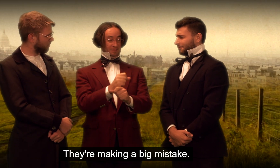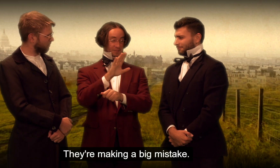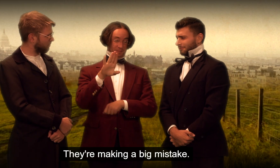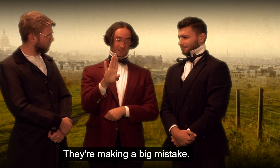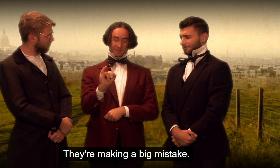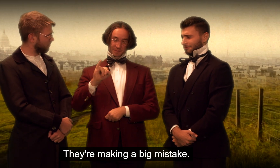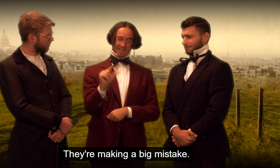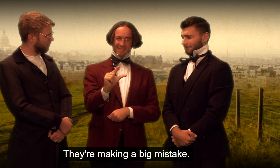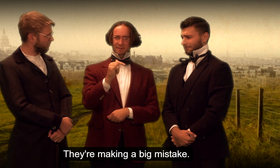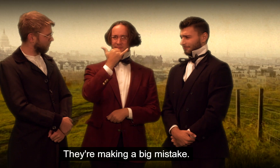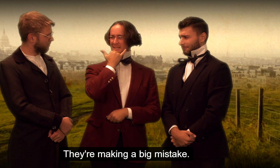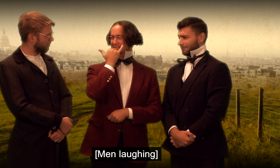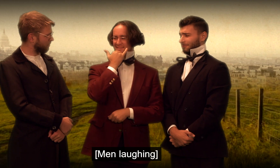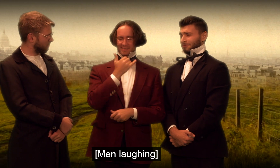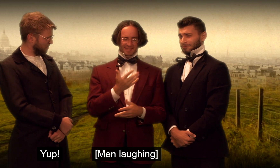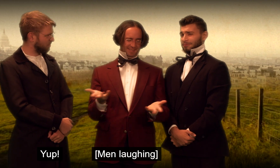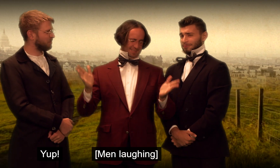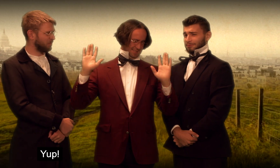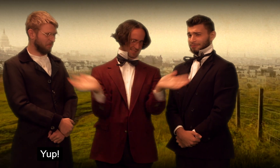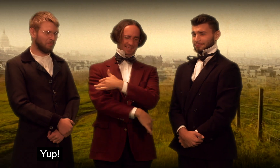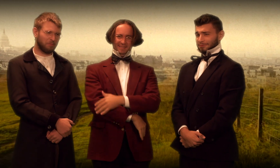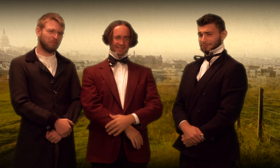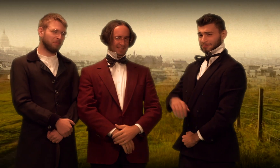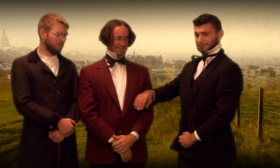a big mistake. Yep.